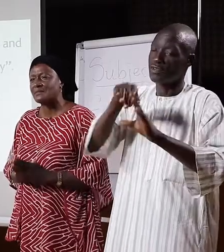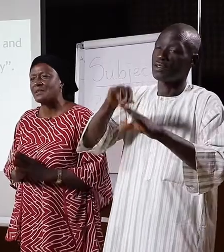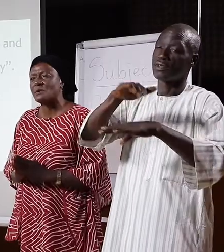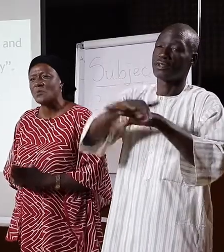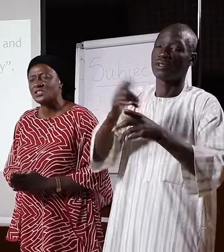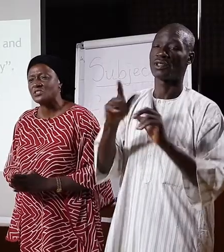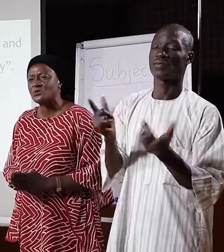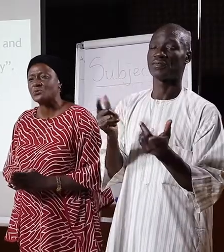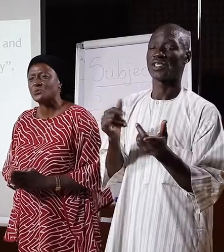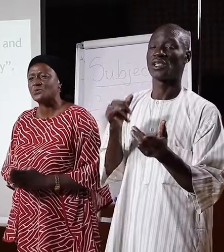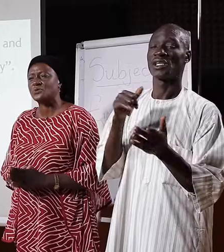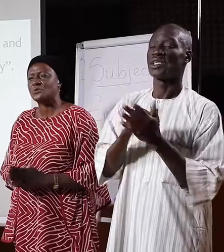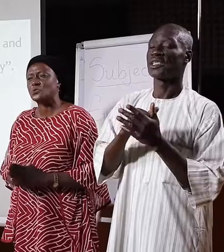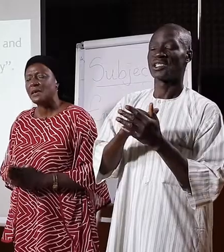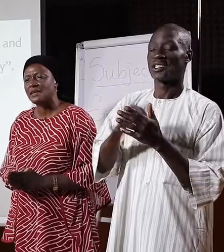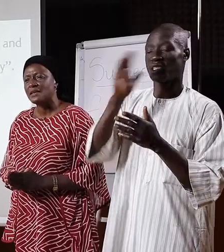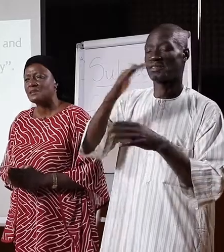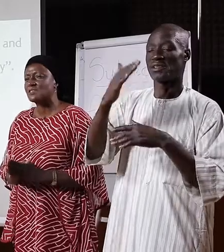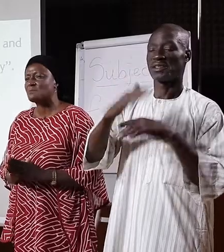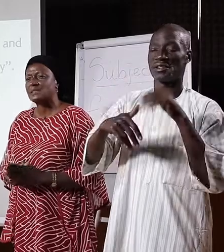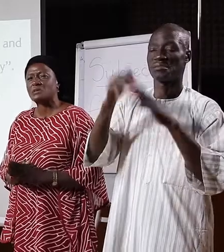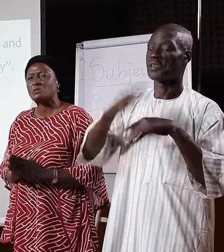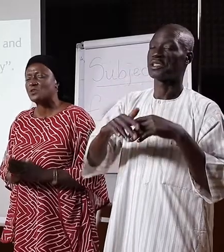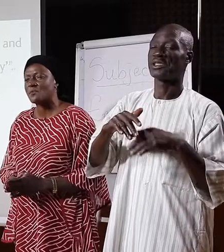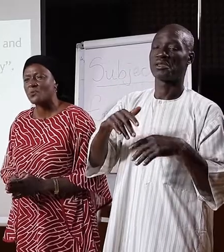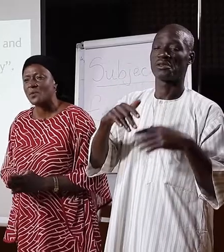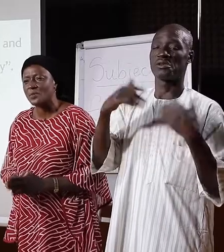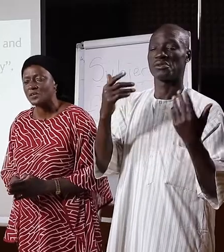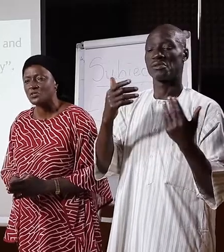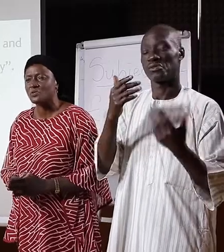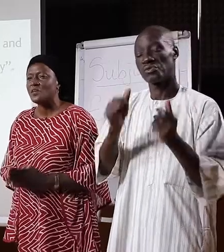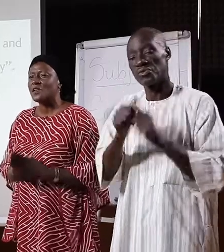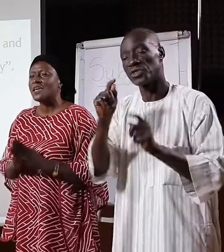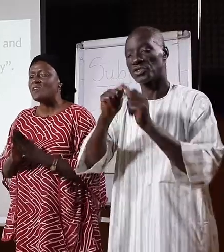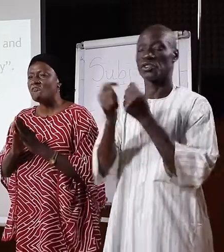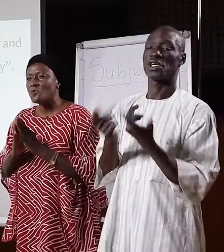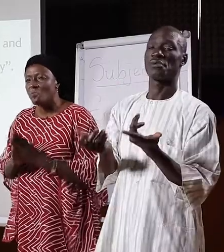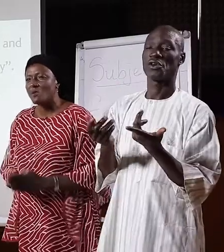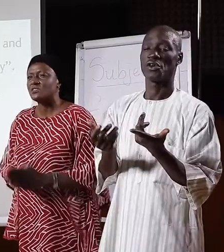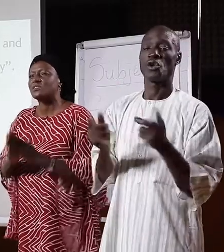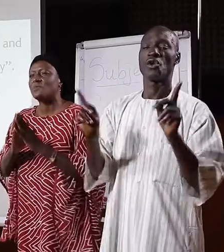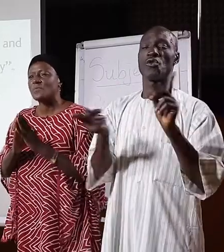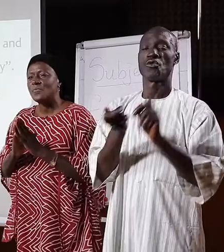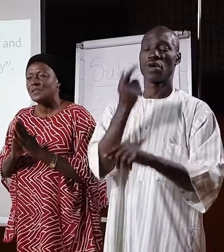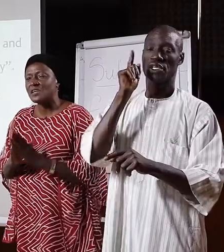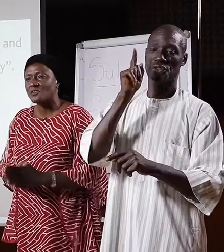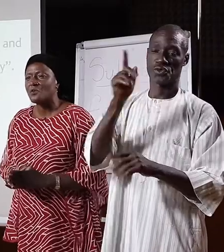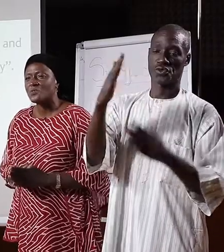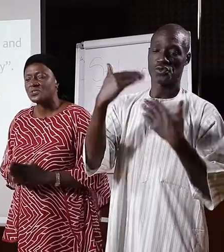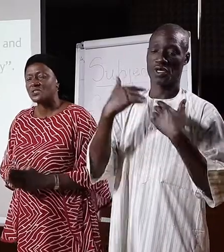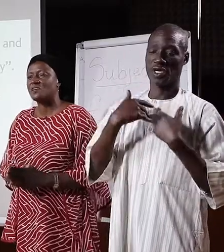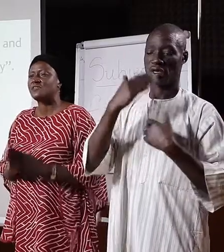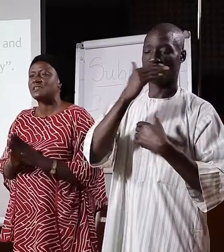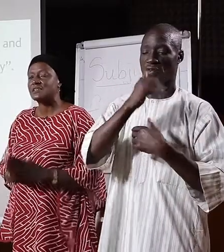matter the language you speak. It doesn't matter the tribe you were born into. If you must